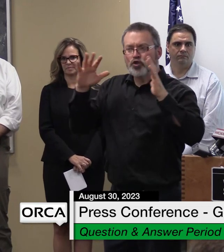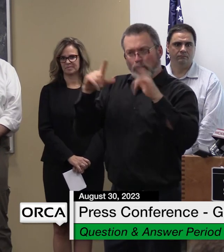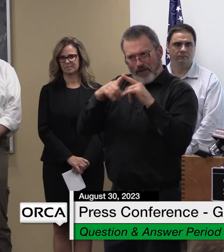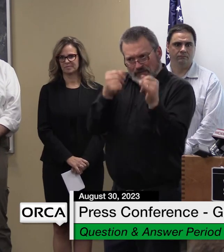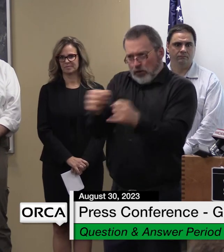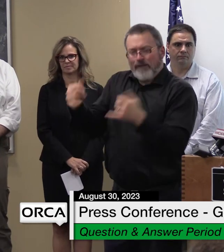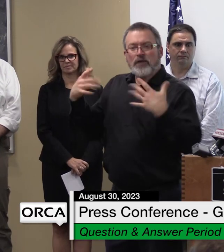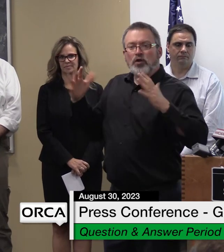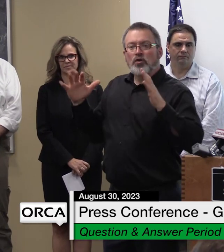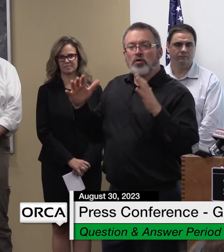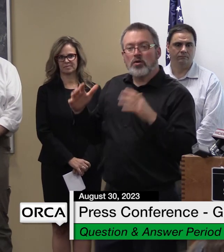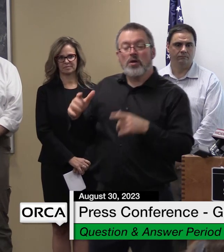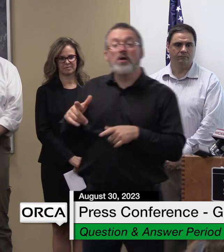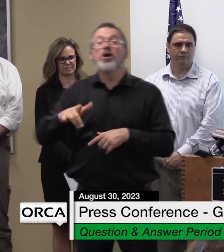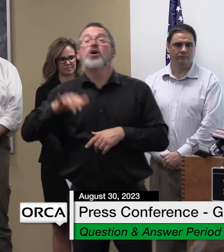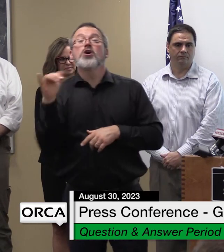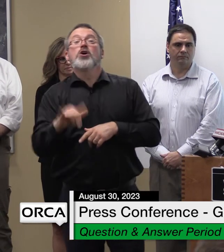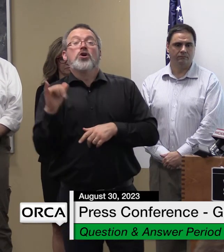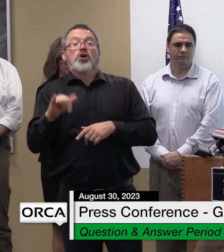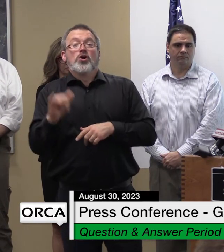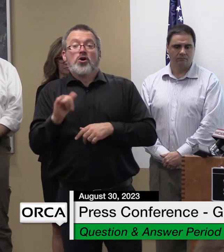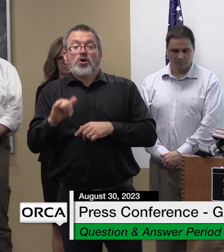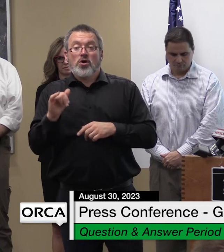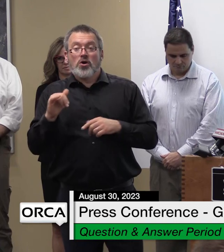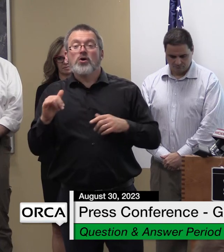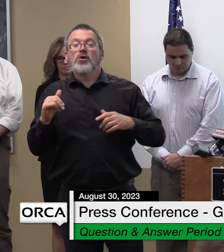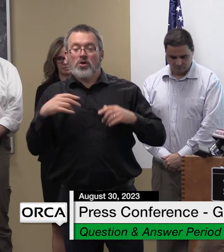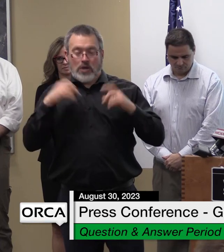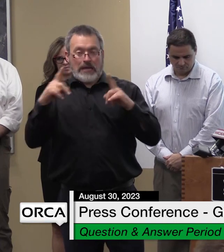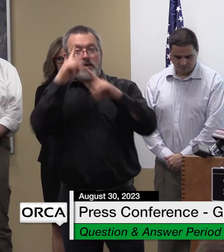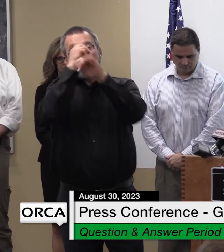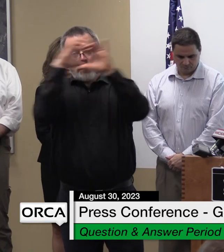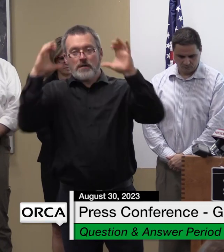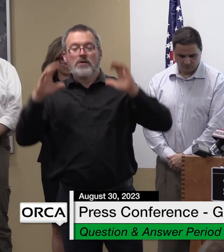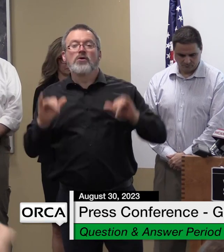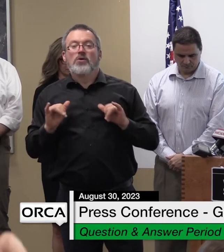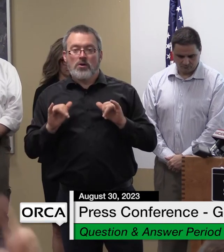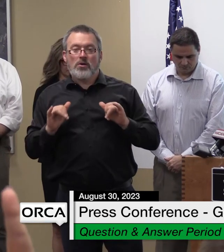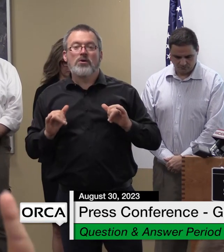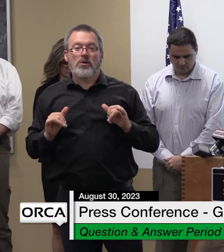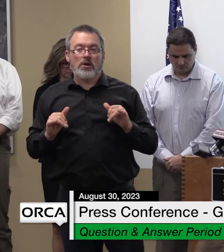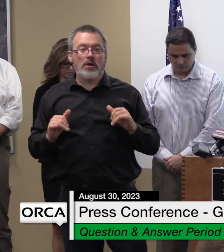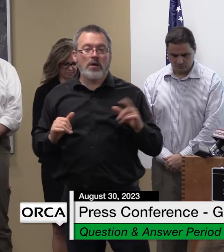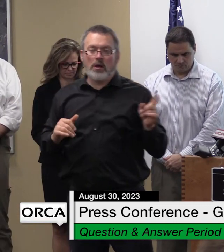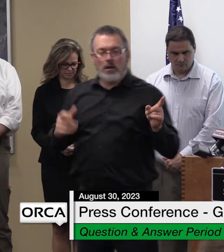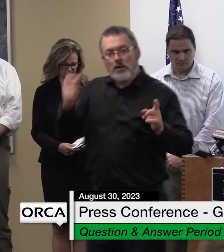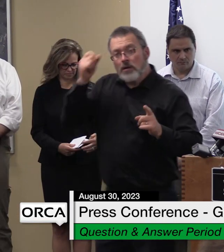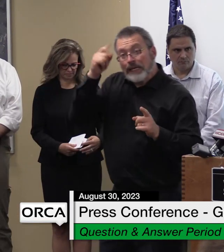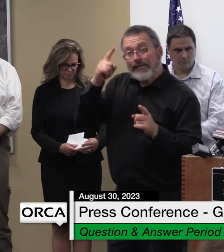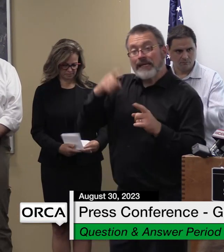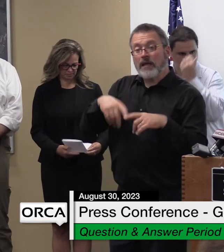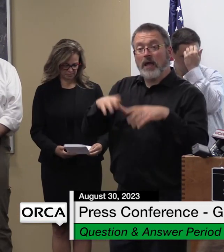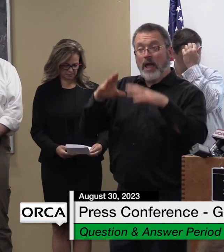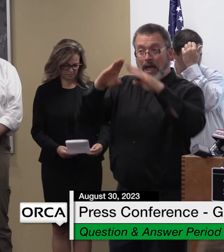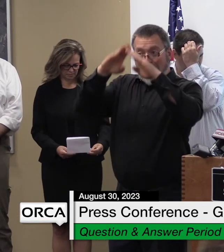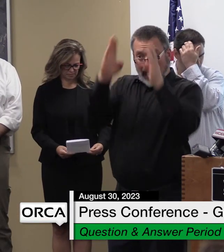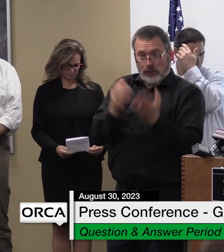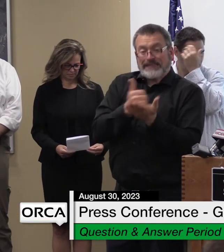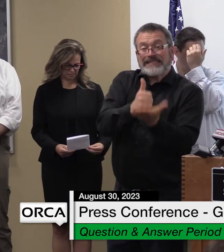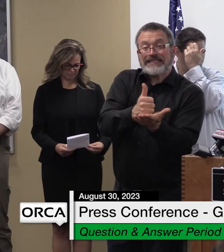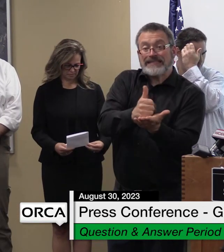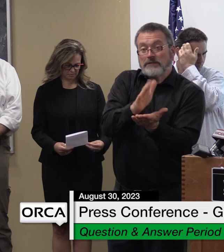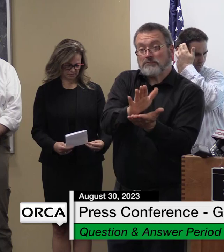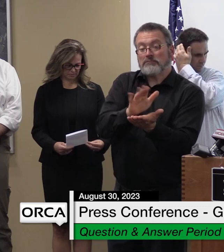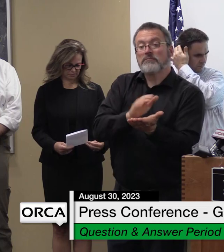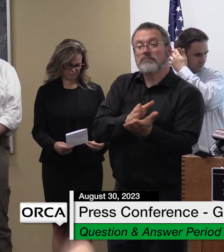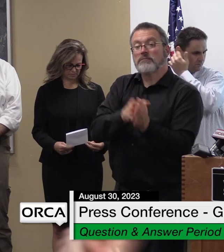okay. And that's and that's broken up between housing assistance and then another